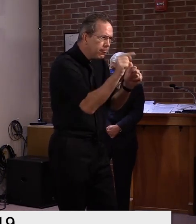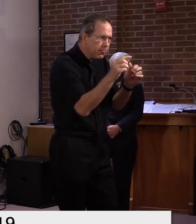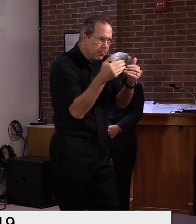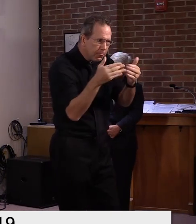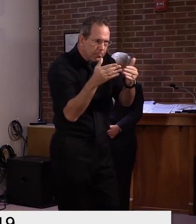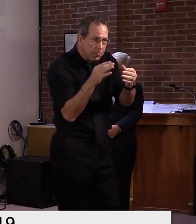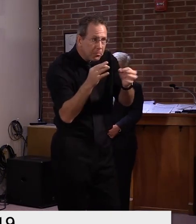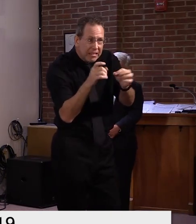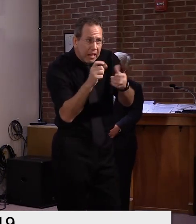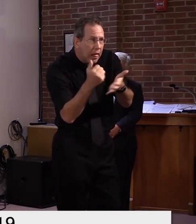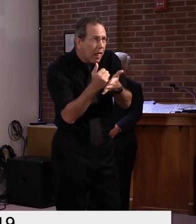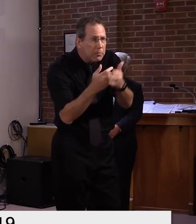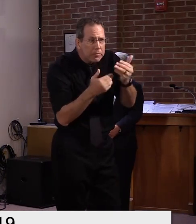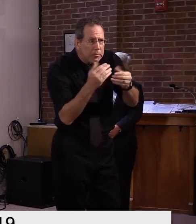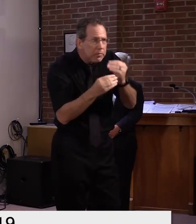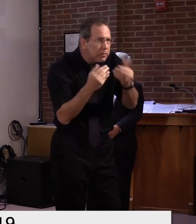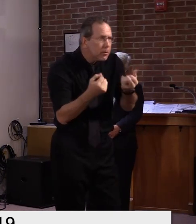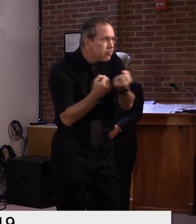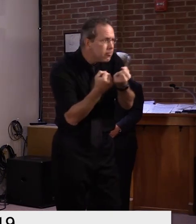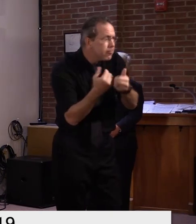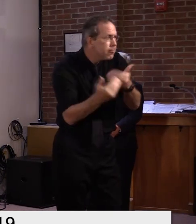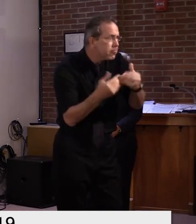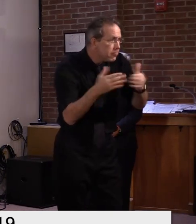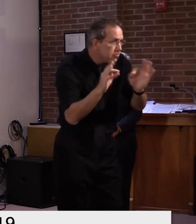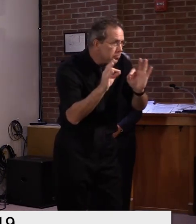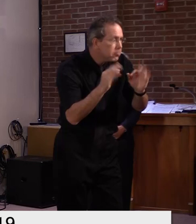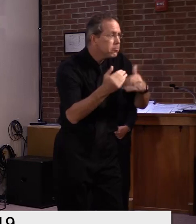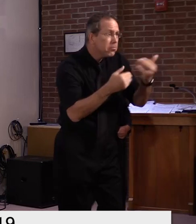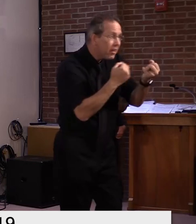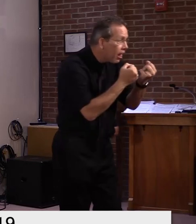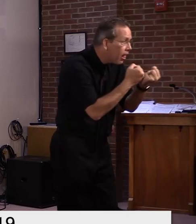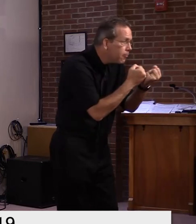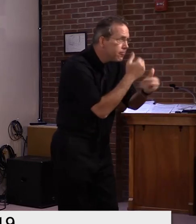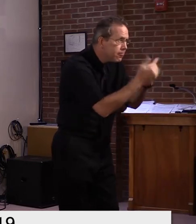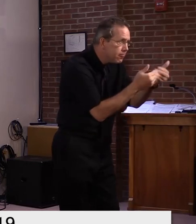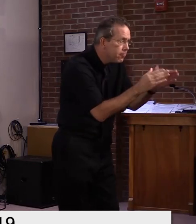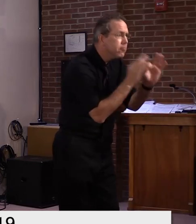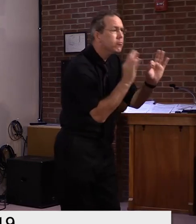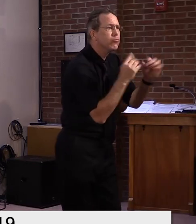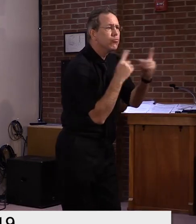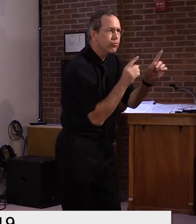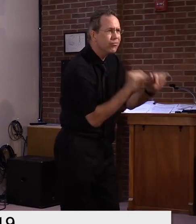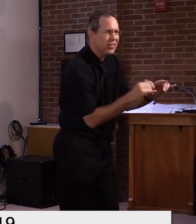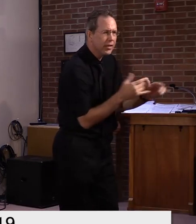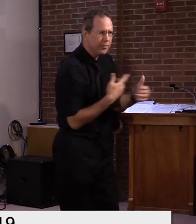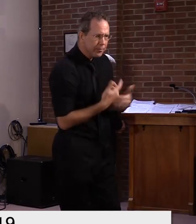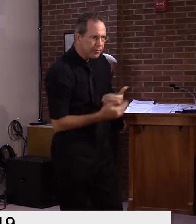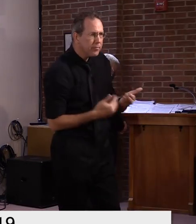provide survive so they can thrive in the future as Vermont and the rest of the country